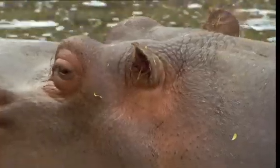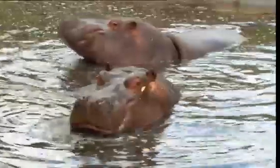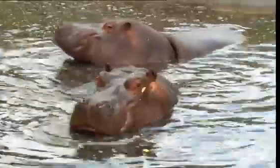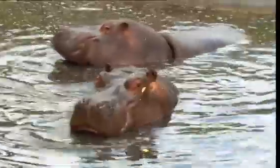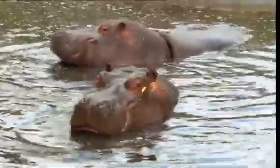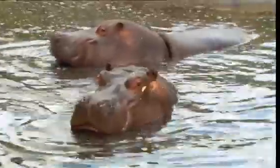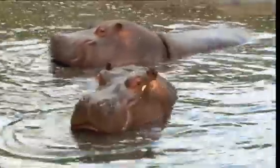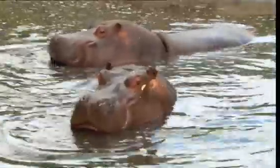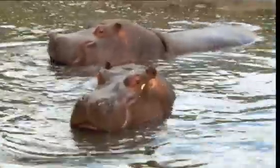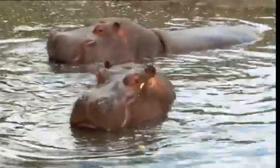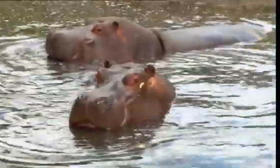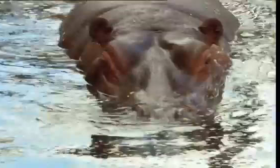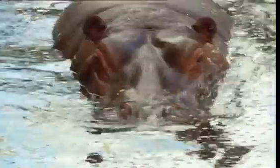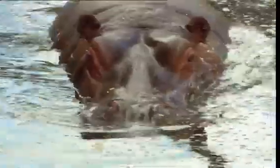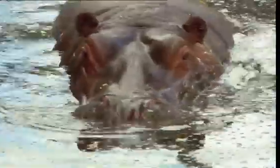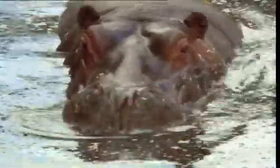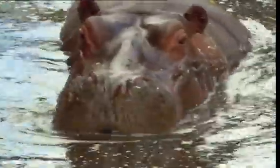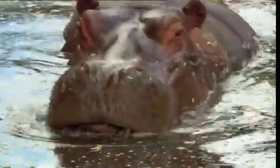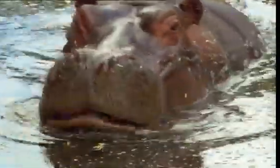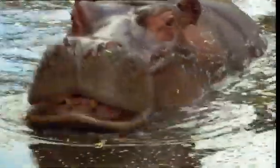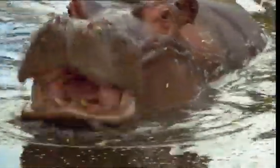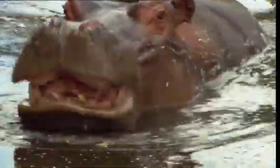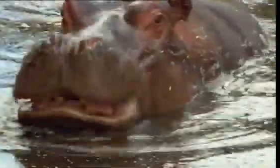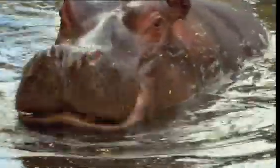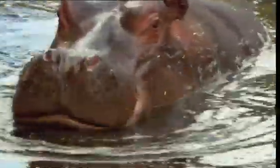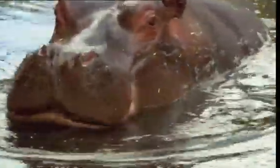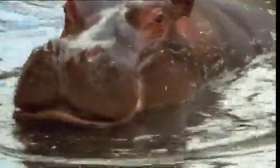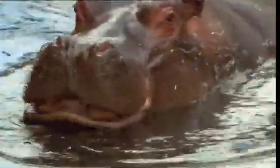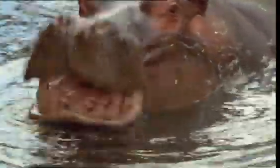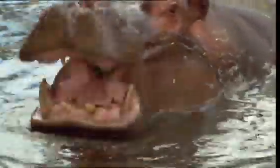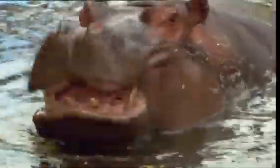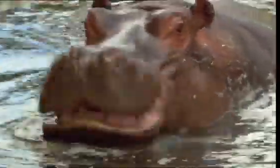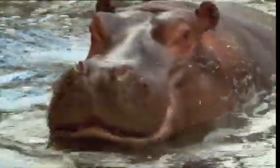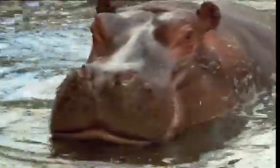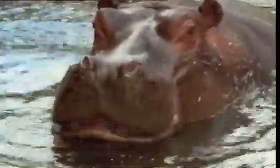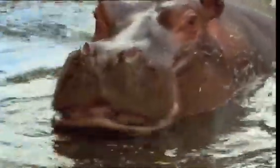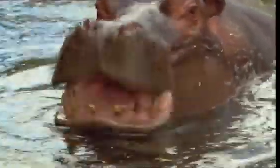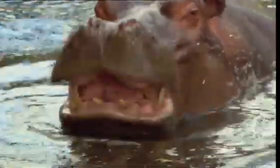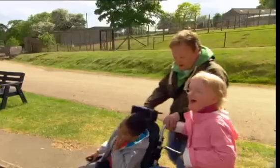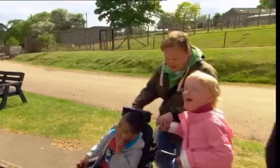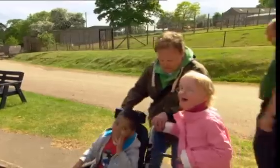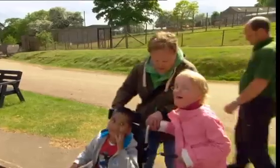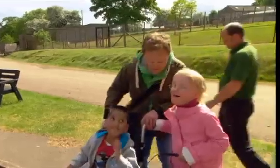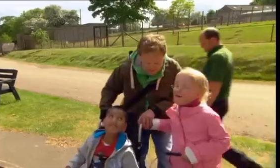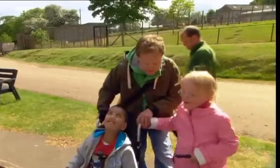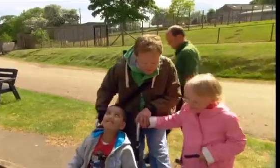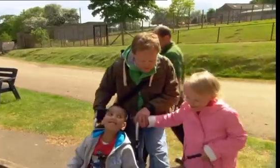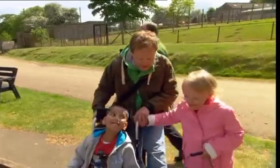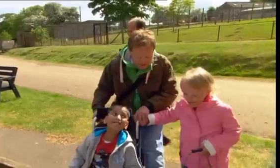These hungry hippos are called Lola and Nina. And as a special treat, we're going to feed them their lunch today.